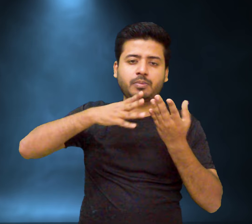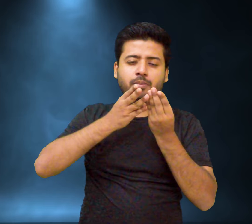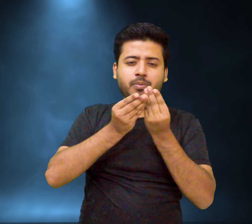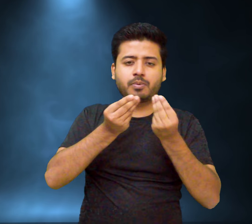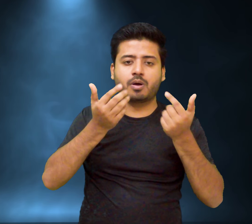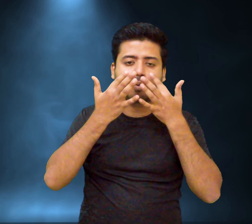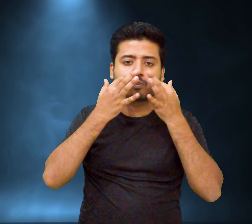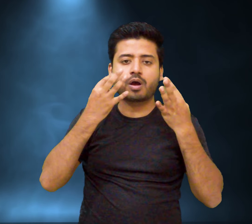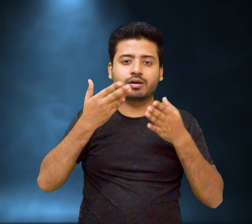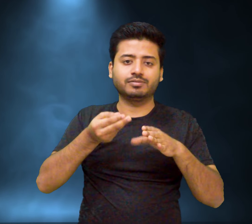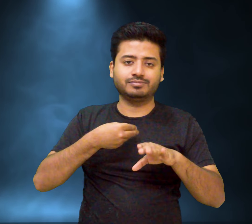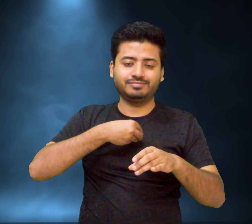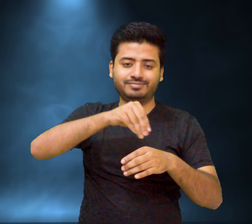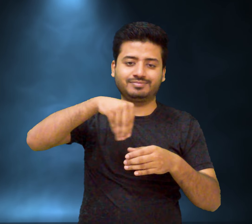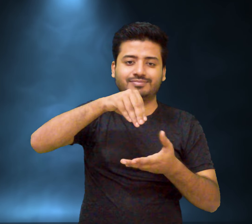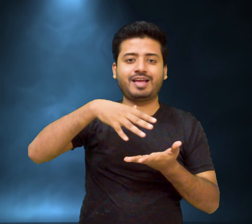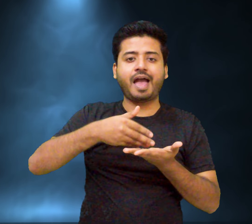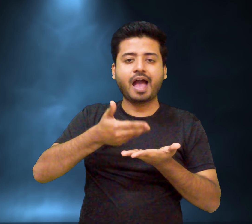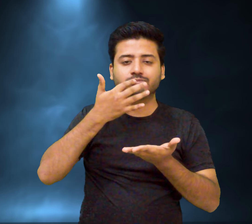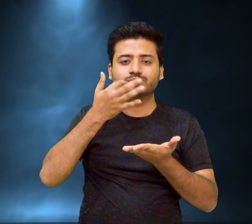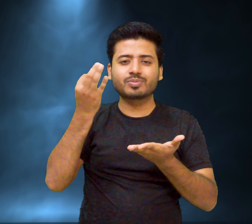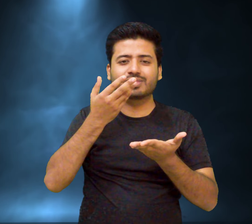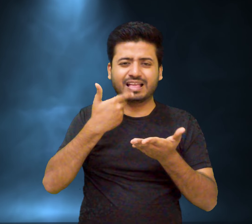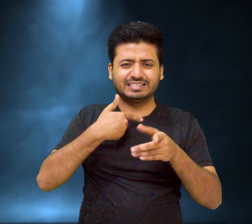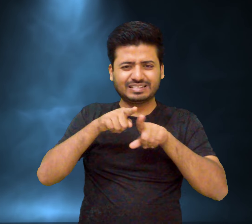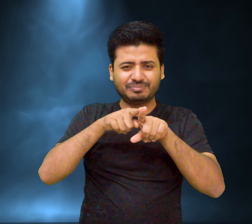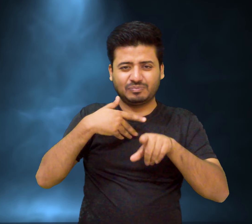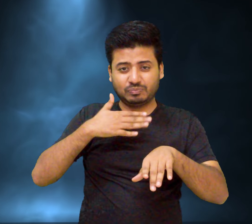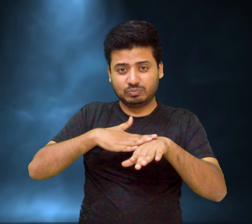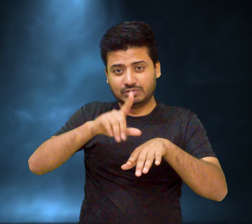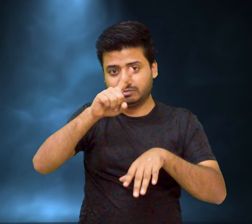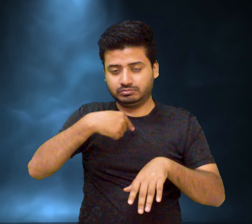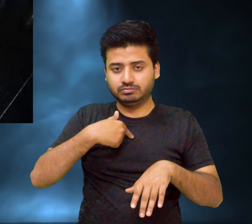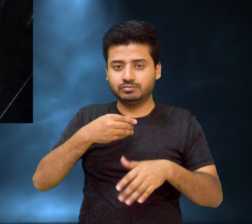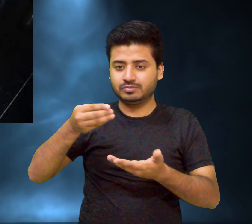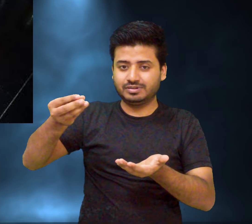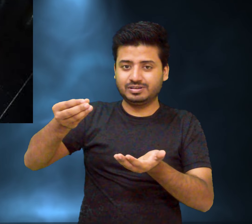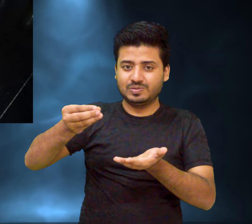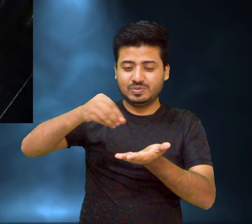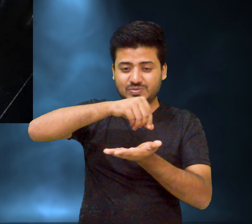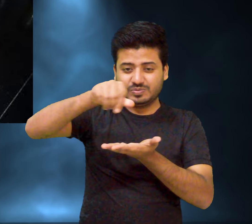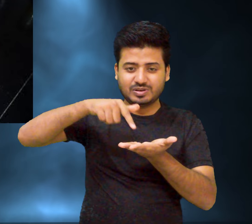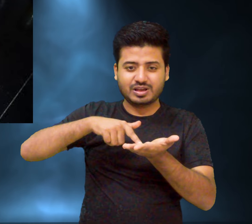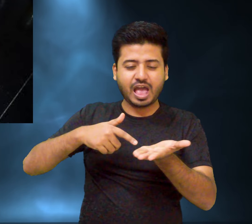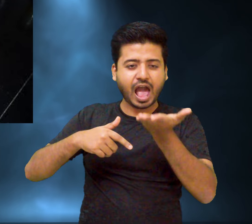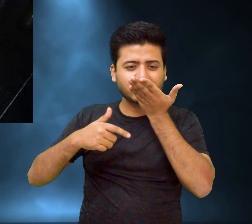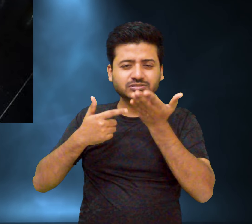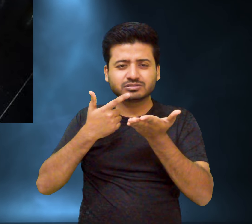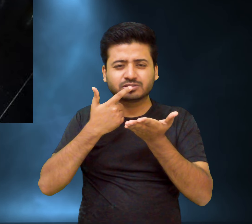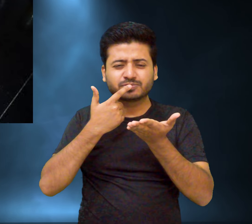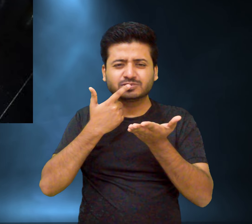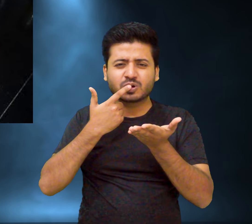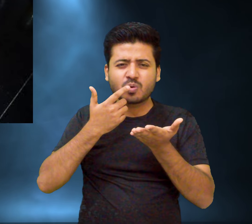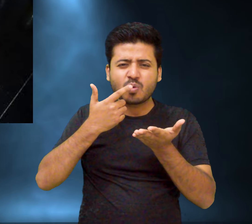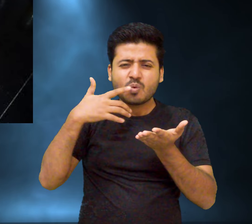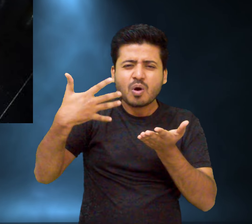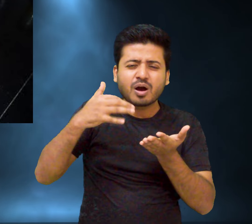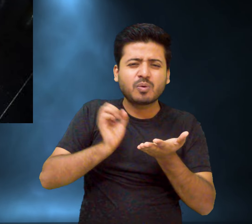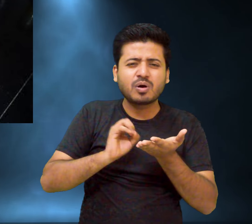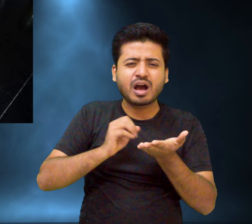less intense. For whole black peppercorns water float test for papaya seeds, add a few peppercorns to a glass of water. Reel. Genuine